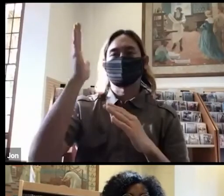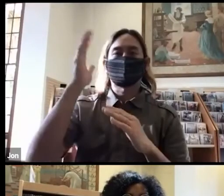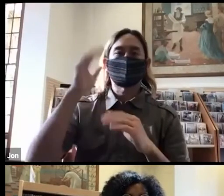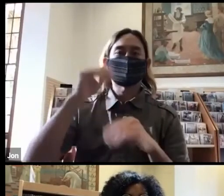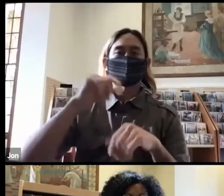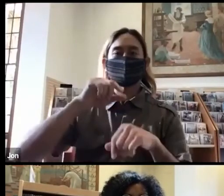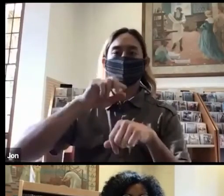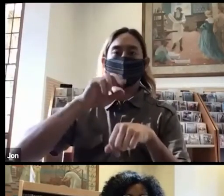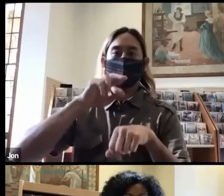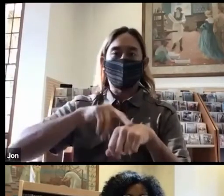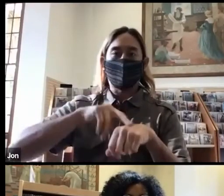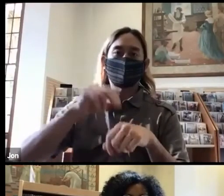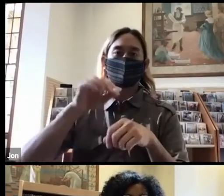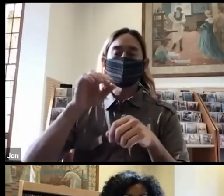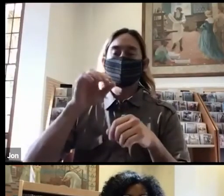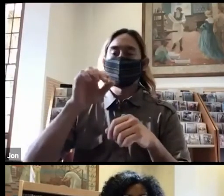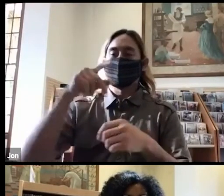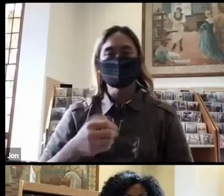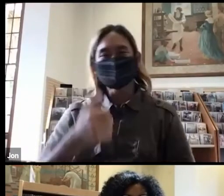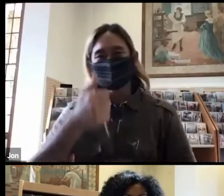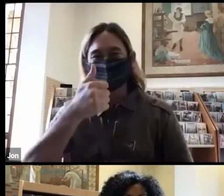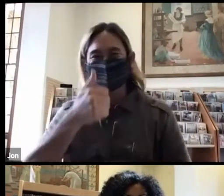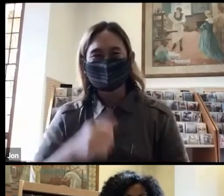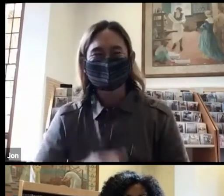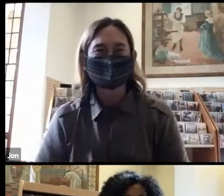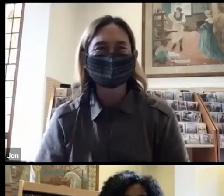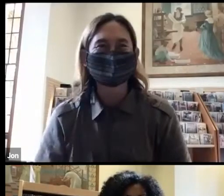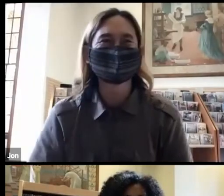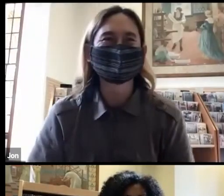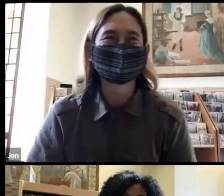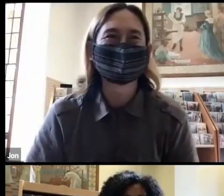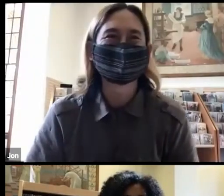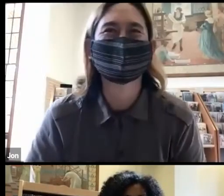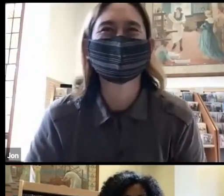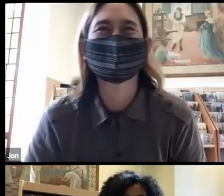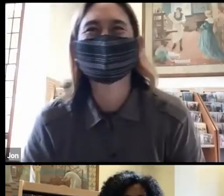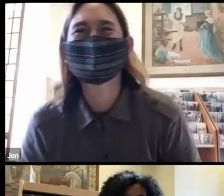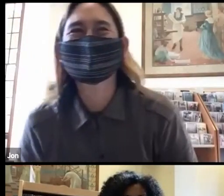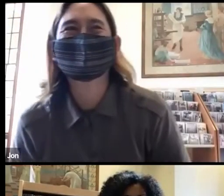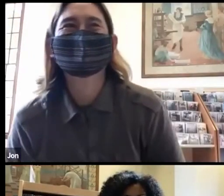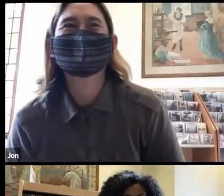While I was expressing my story.